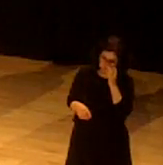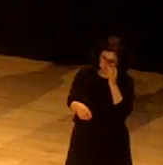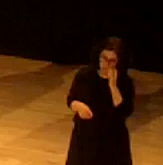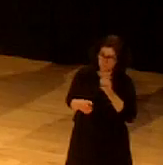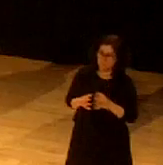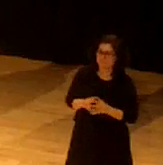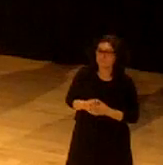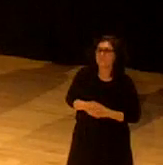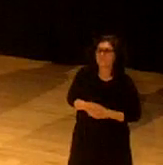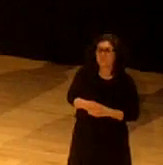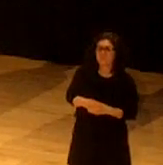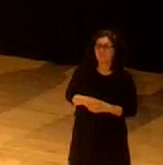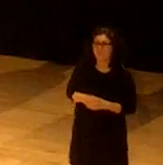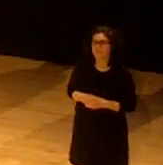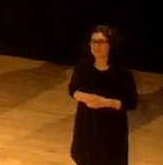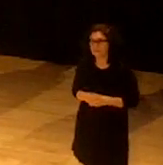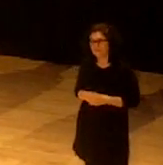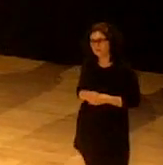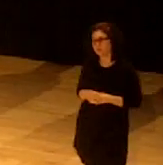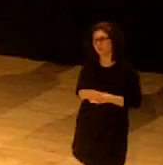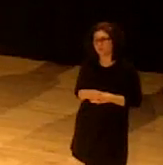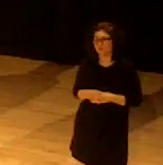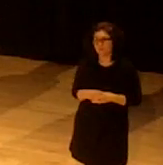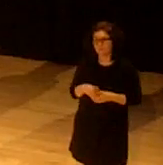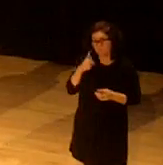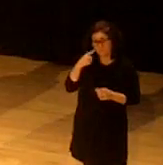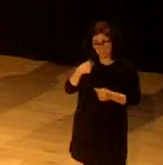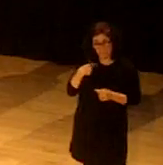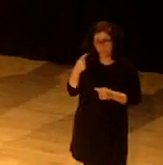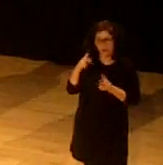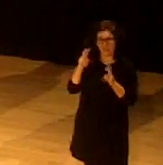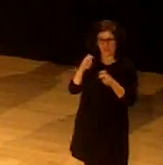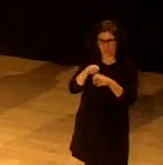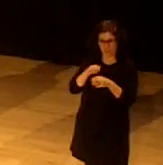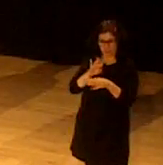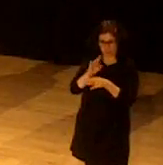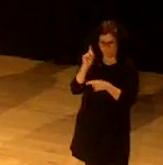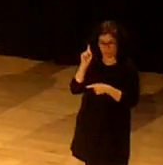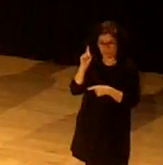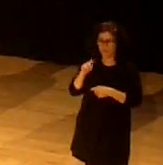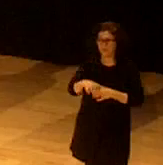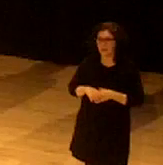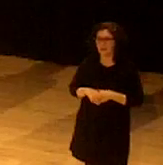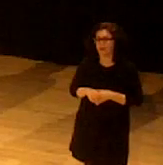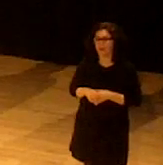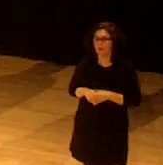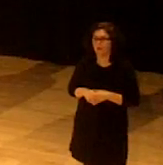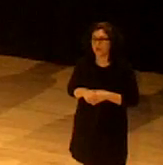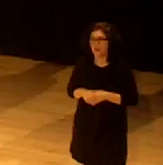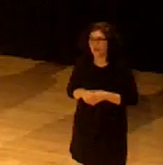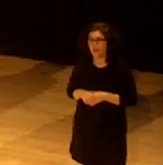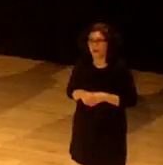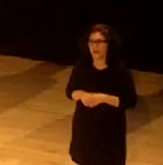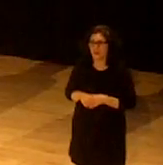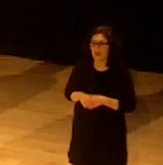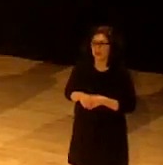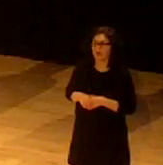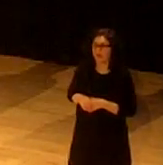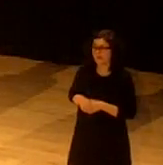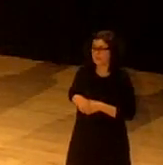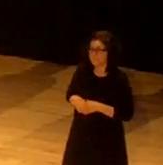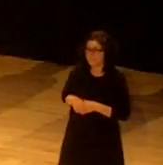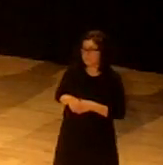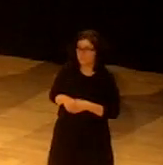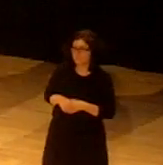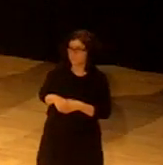Hi. I guess for me, one of the themes of your movie, I guess to me, is kind of like the encapsulation